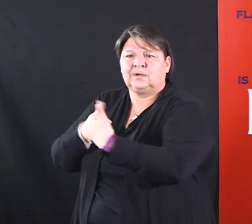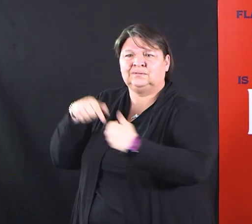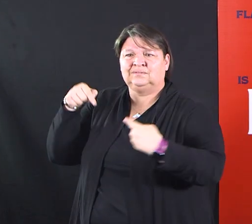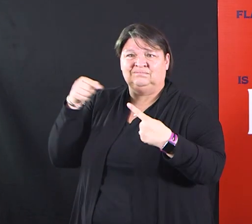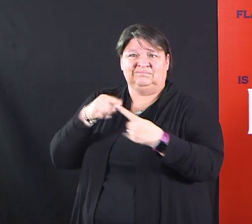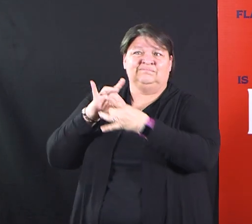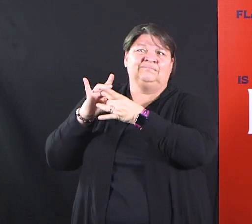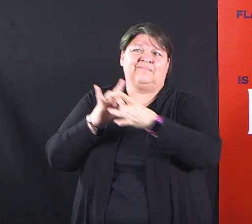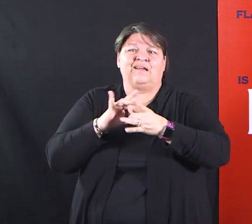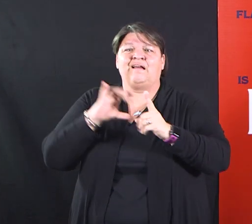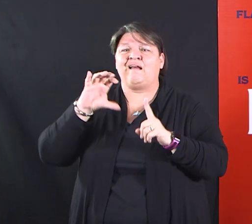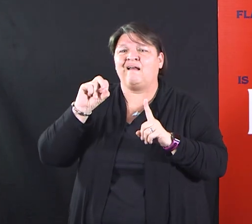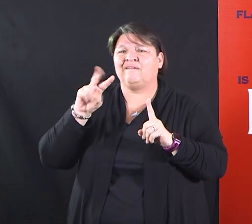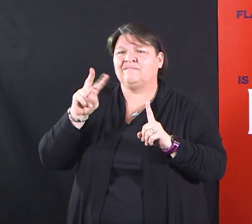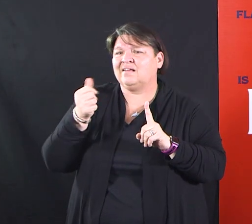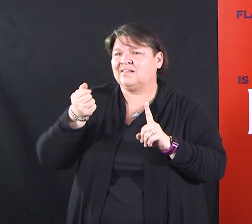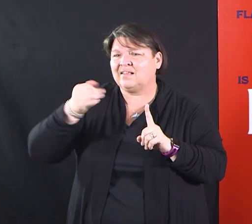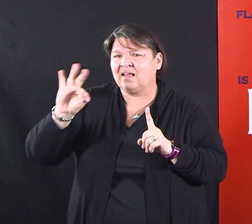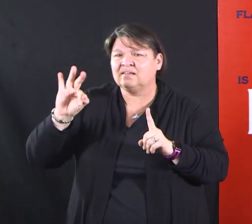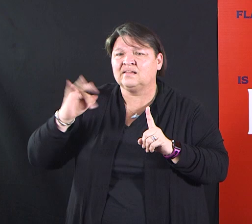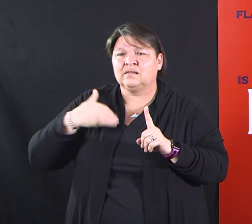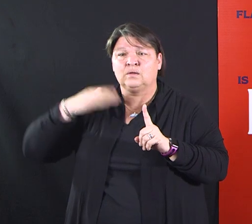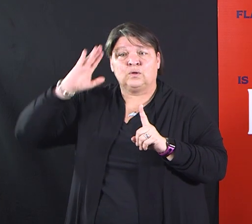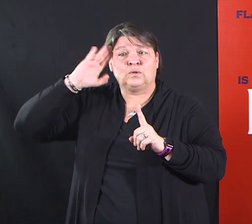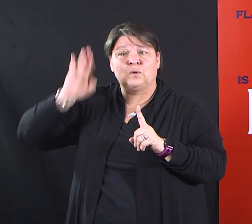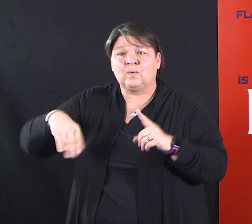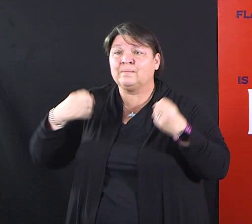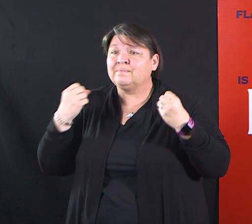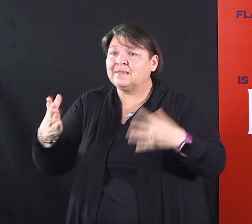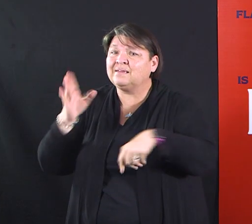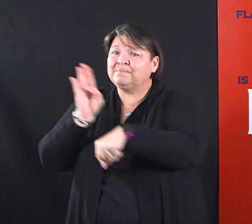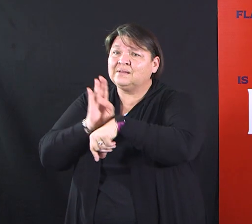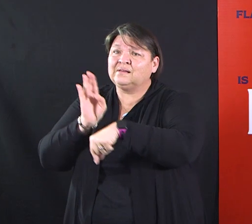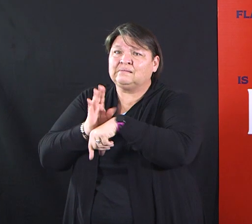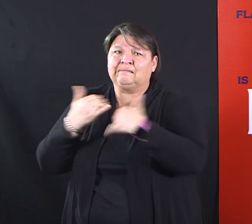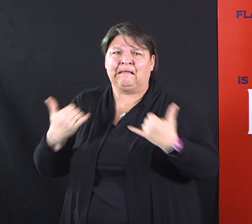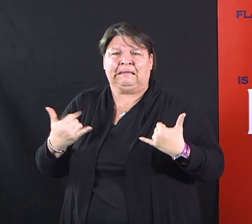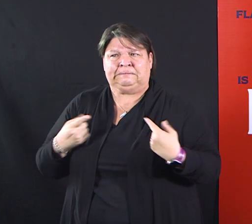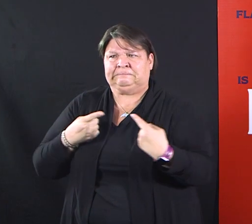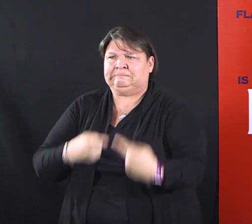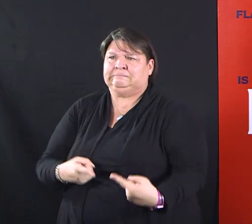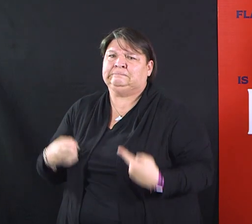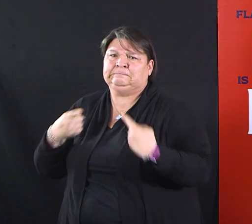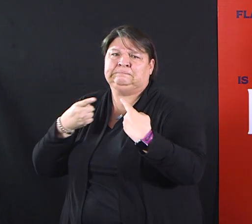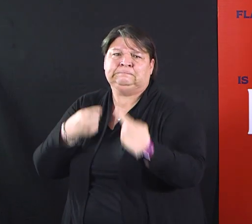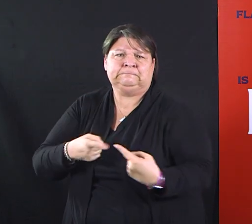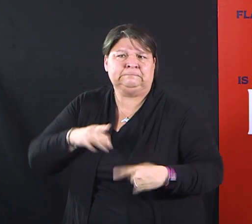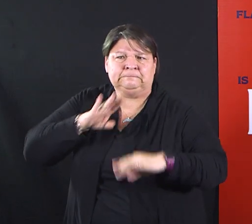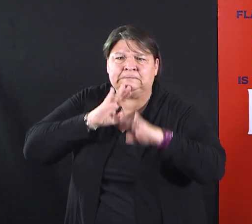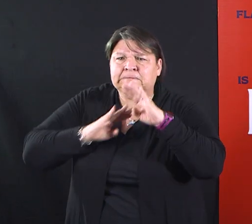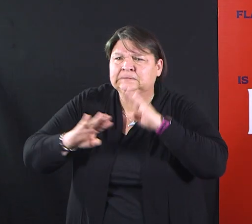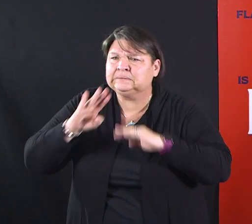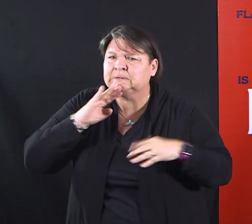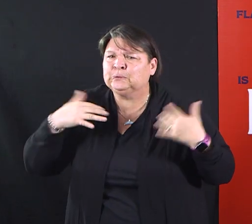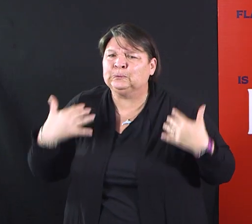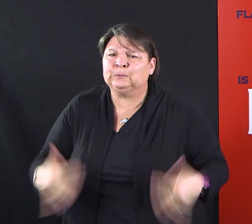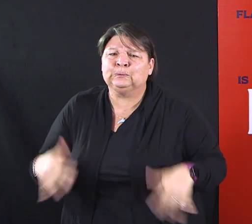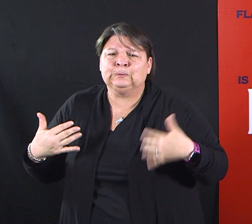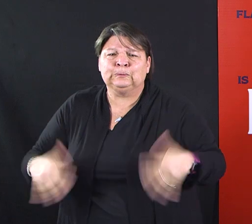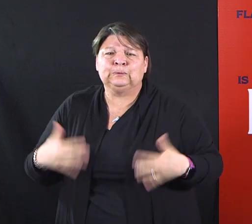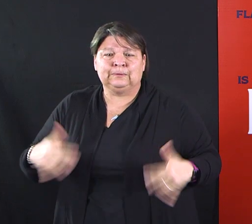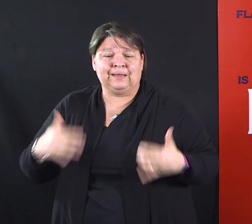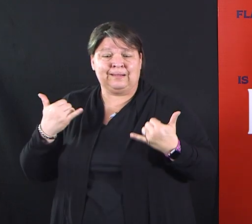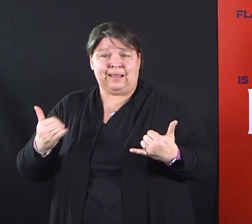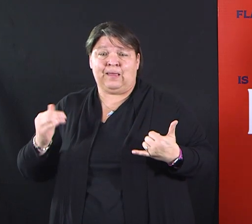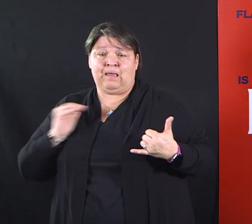time for our business owners as they try to adjust to their new normal. Let me say that the city's Economic Development Department, along with our partners at